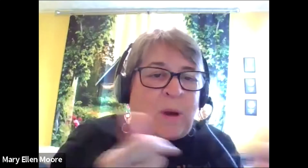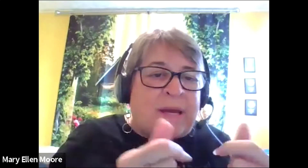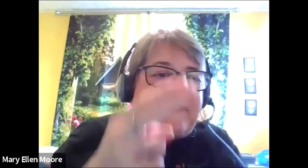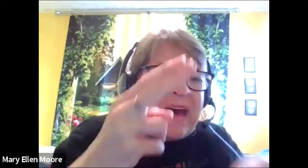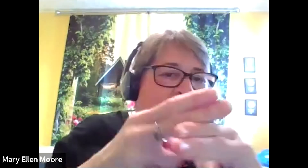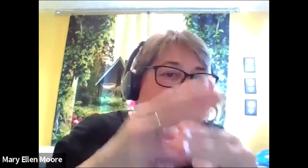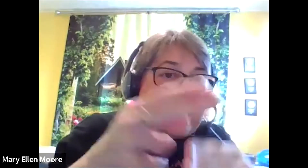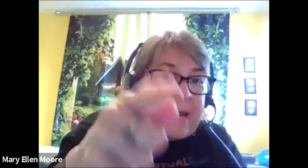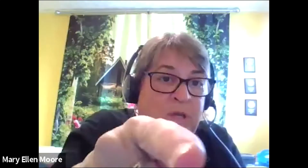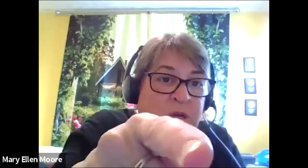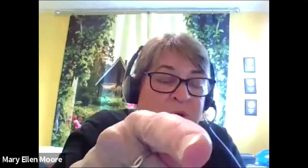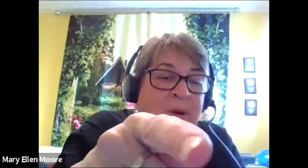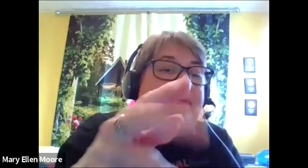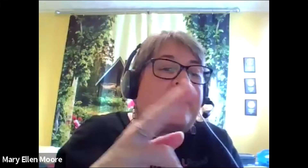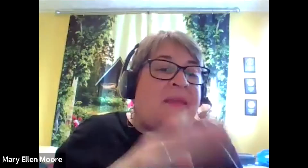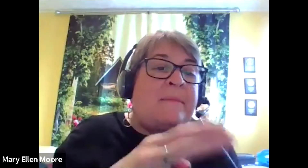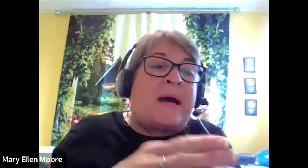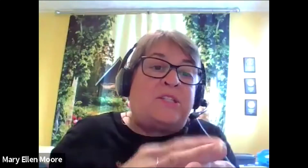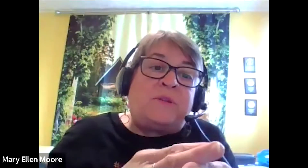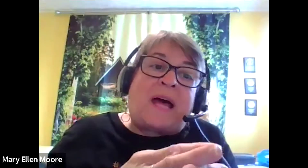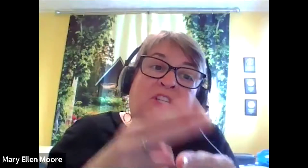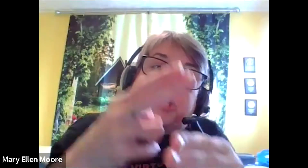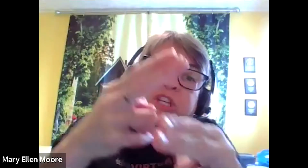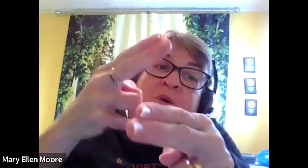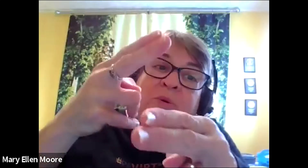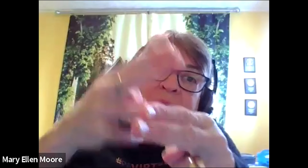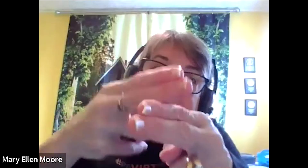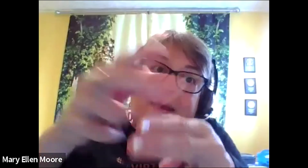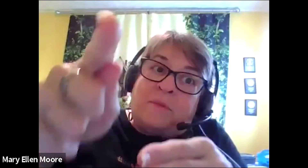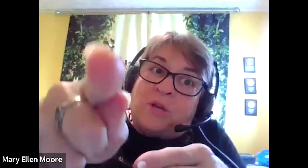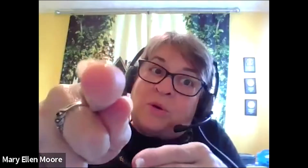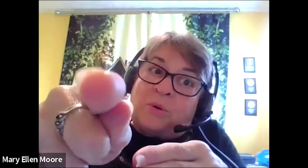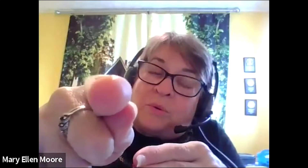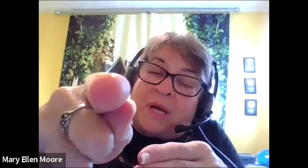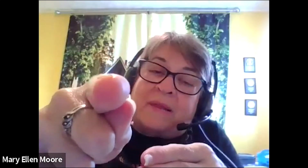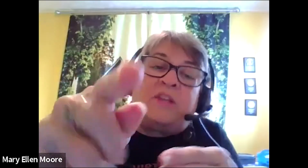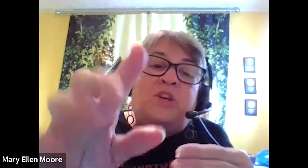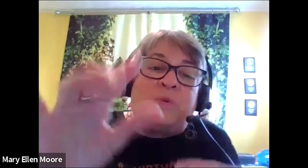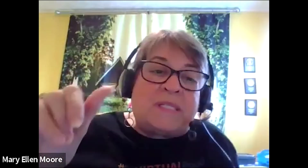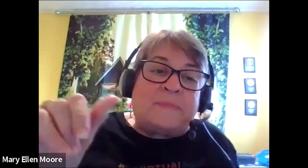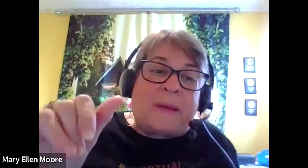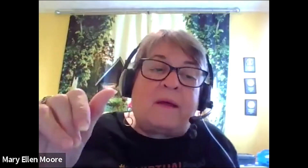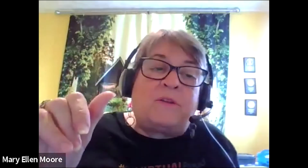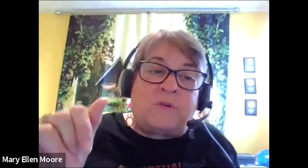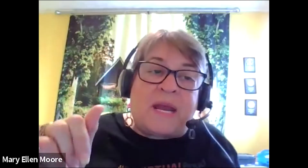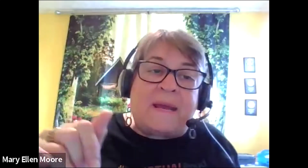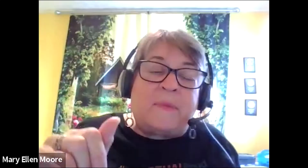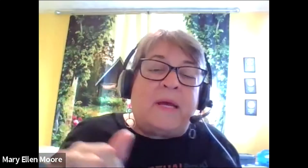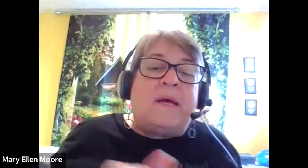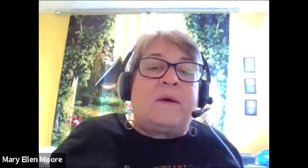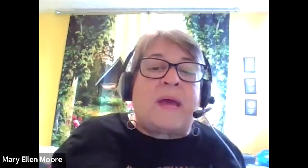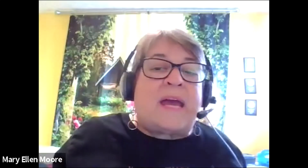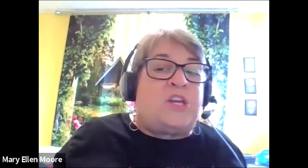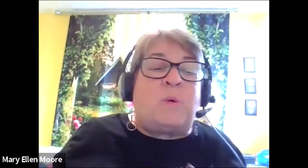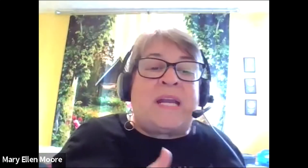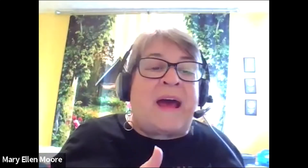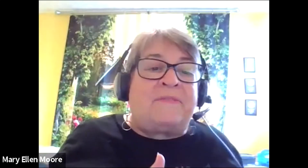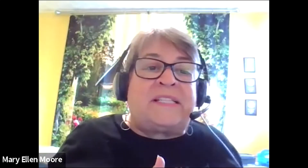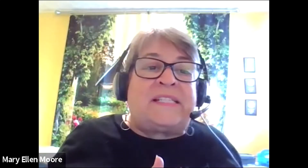and fast, name you, and then they might do that to you, name you, and then you would spell your name. Okay. And you wouldn't have to